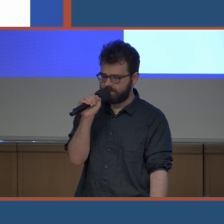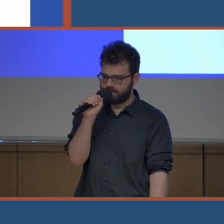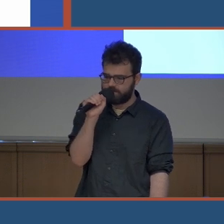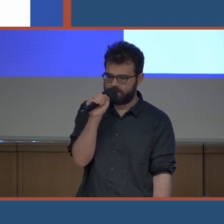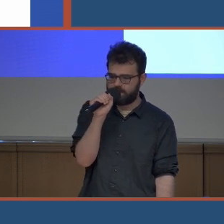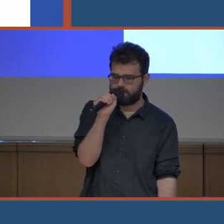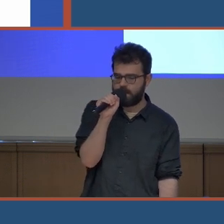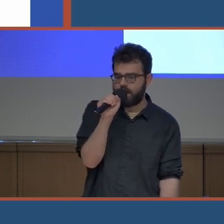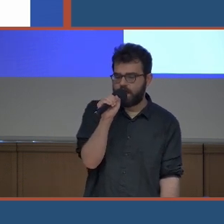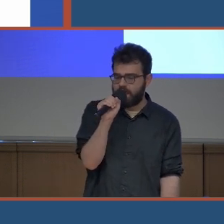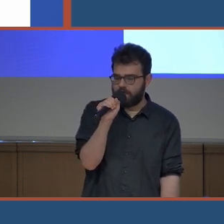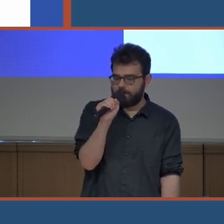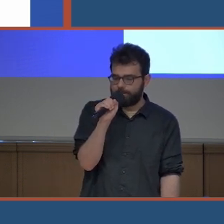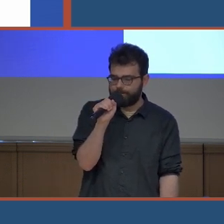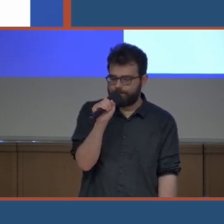in 1817.